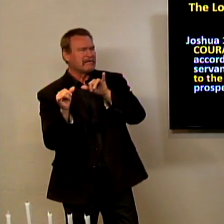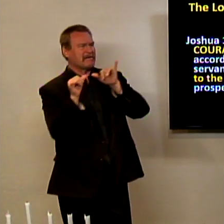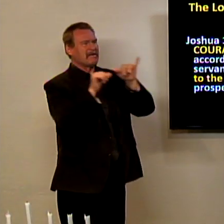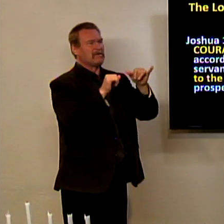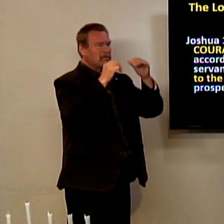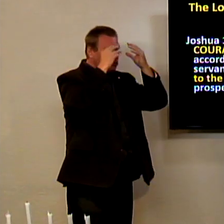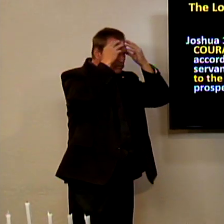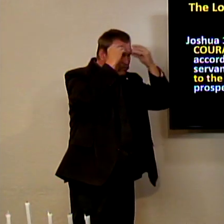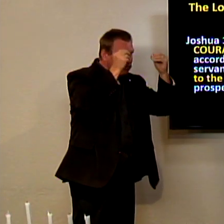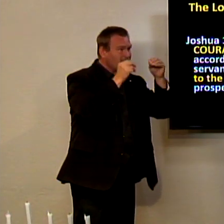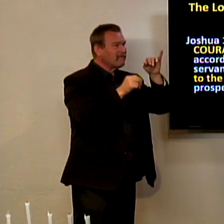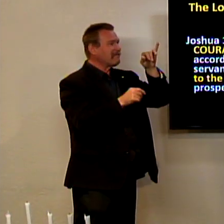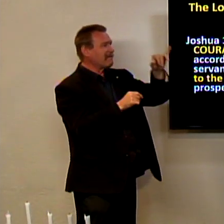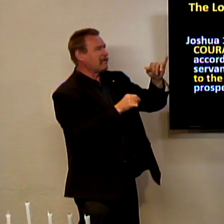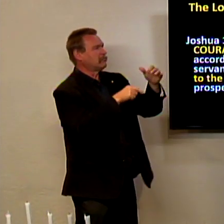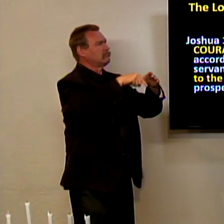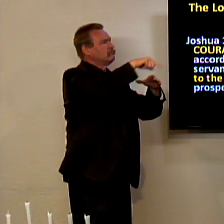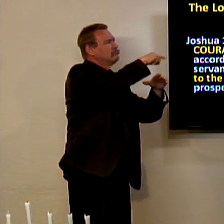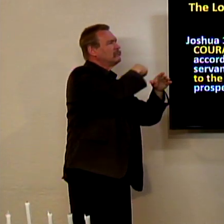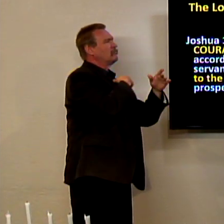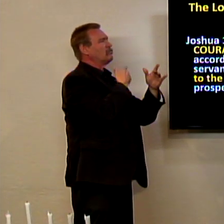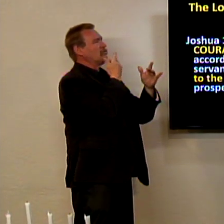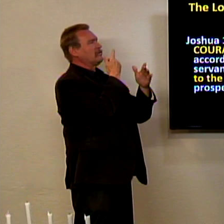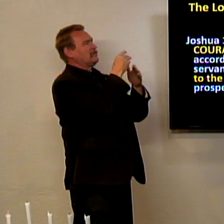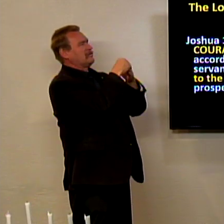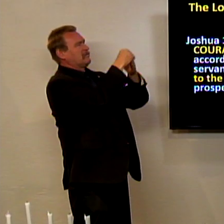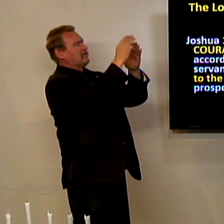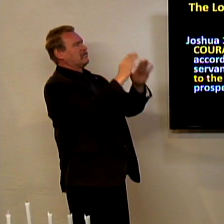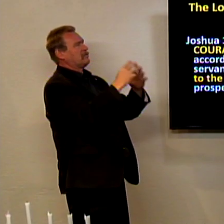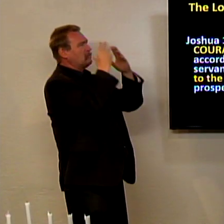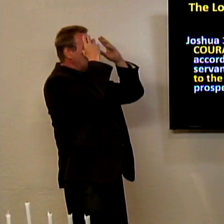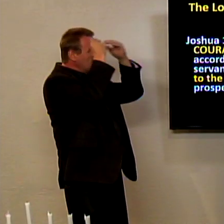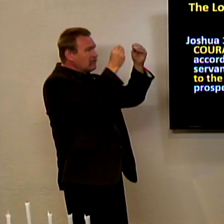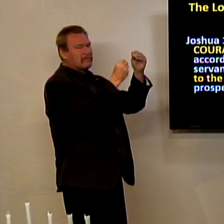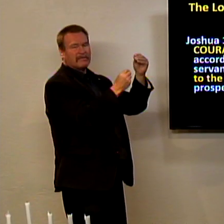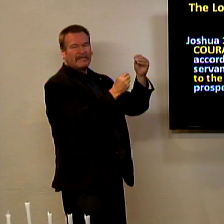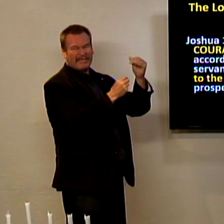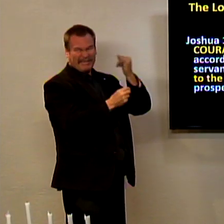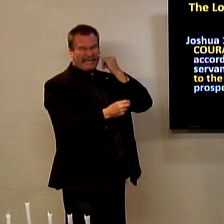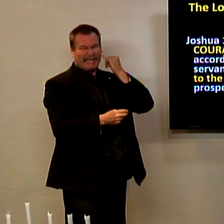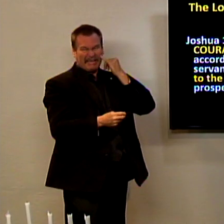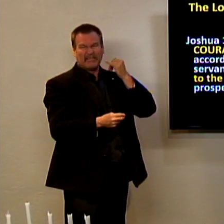courageous. God told Joshua to avoid turning to the right or to the left.